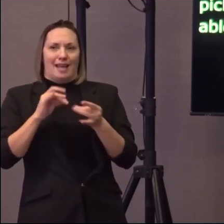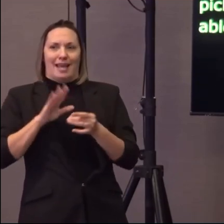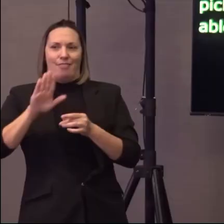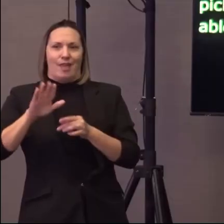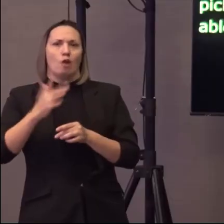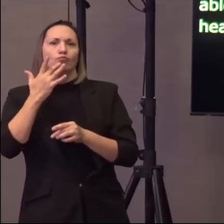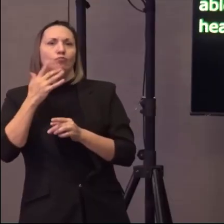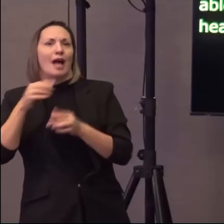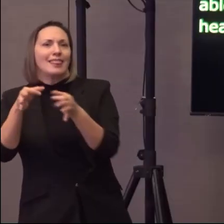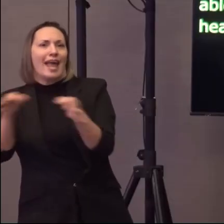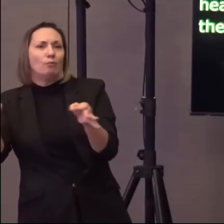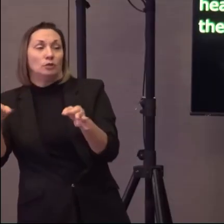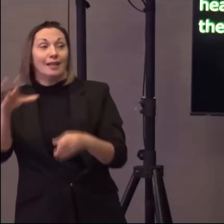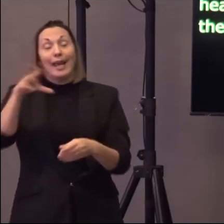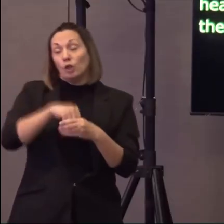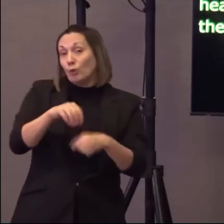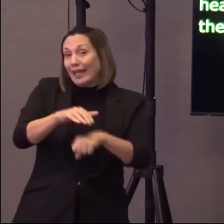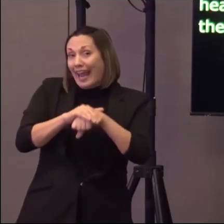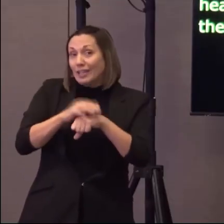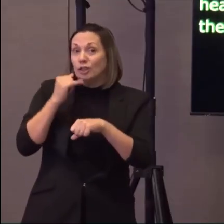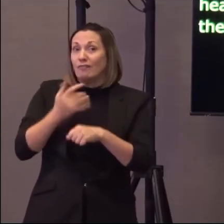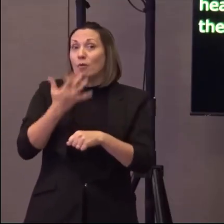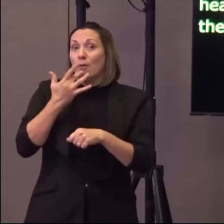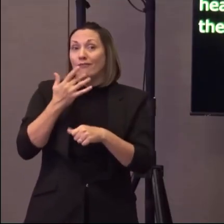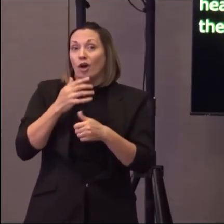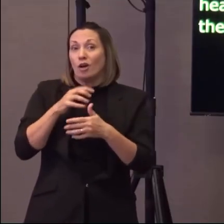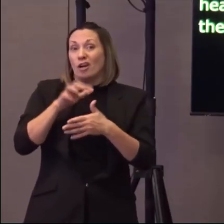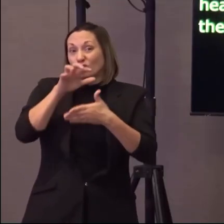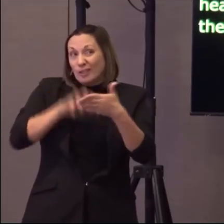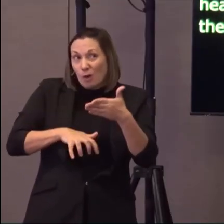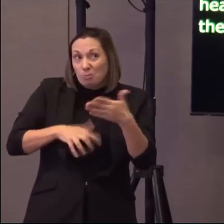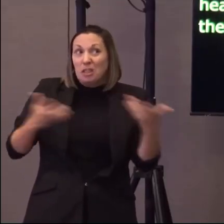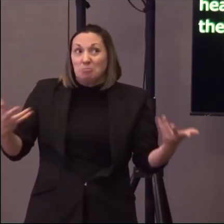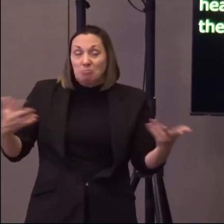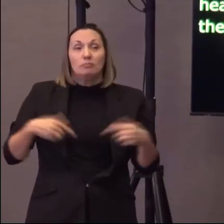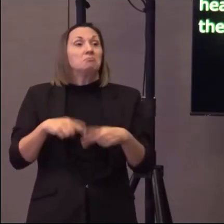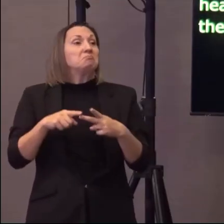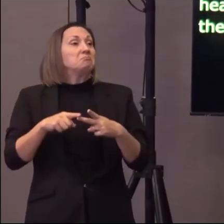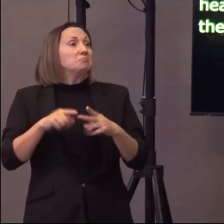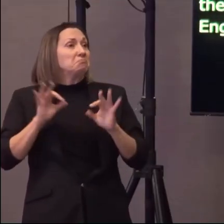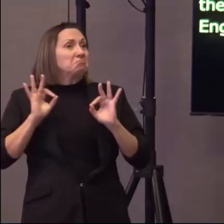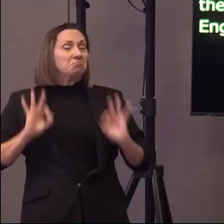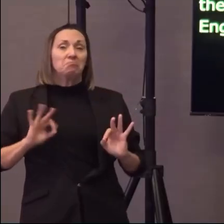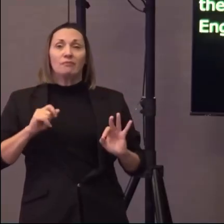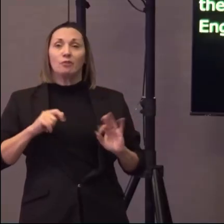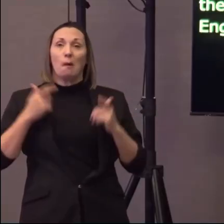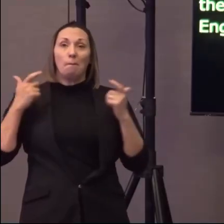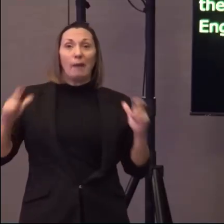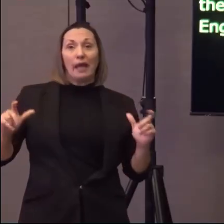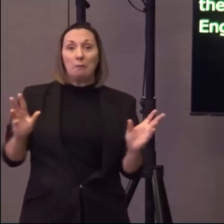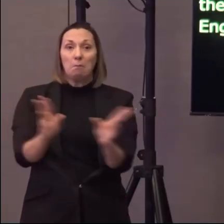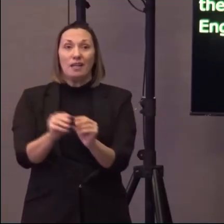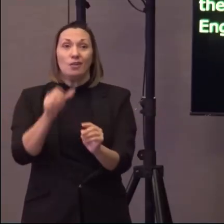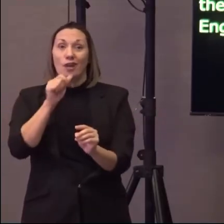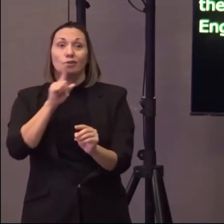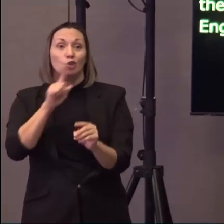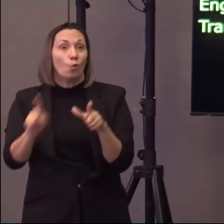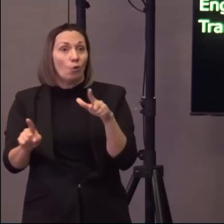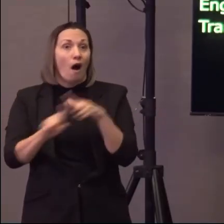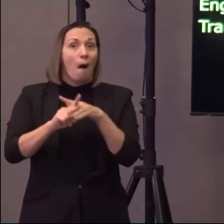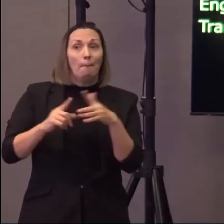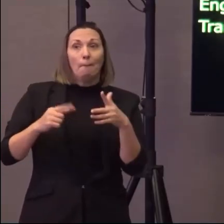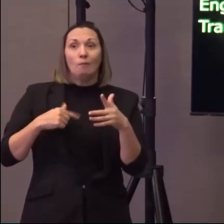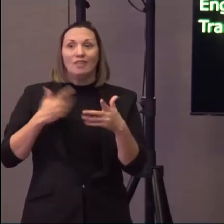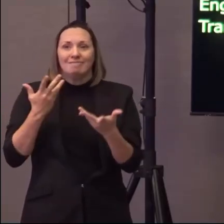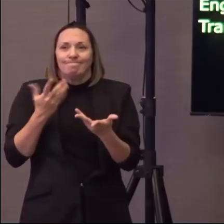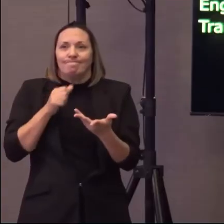language, including English if you want transcription. It's great if you're doing a big meeting and you don't know who's going to come. You don't know what kind of language